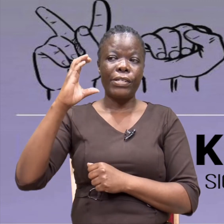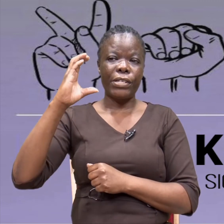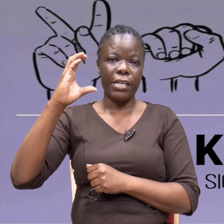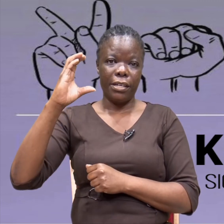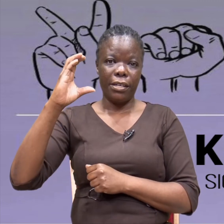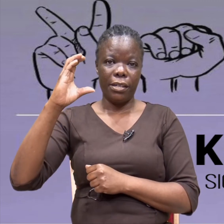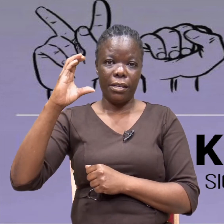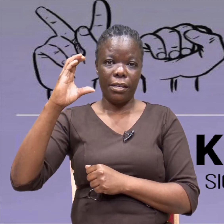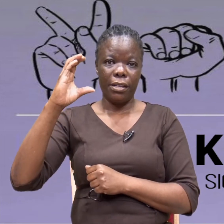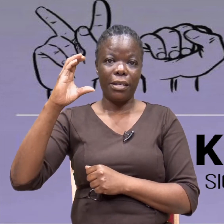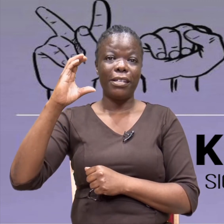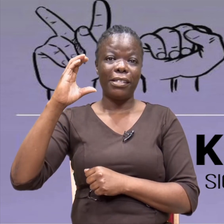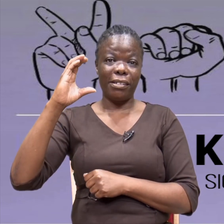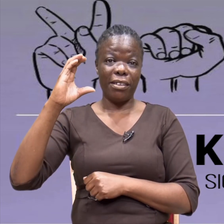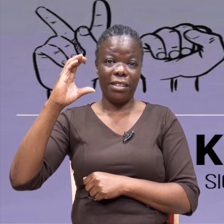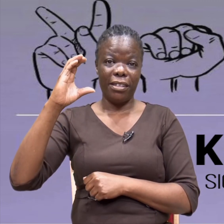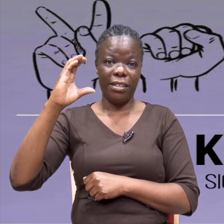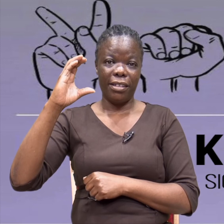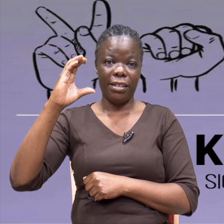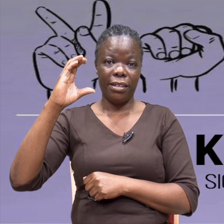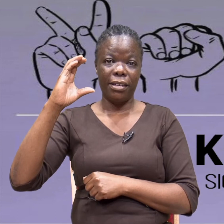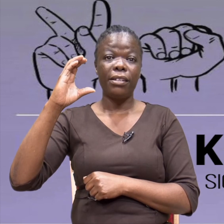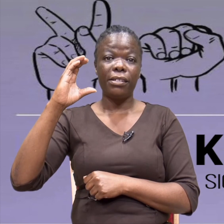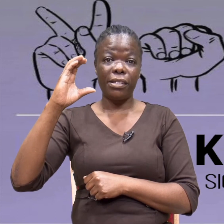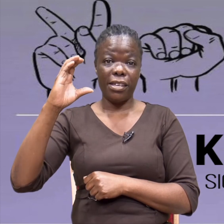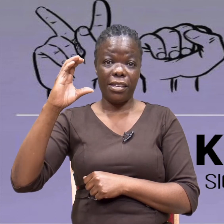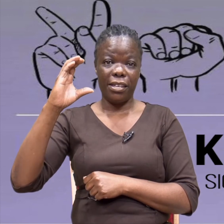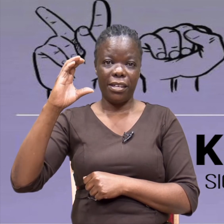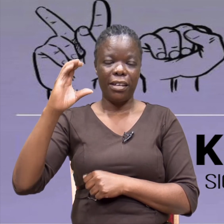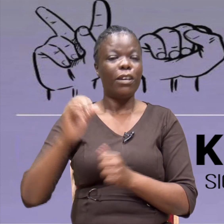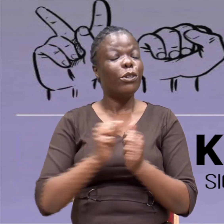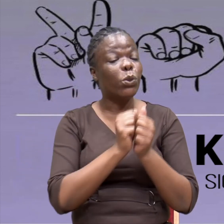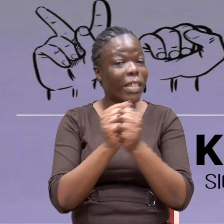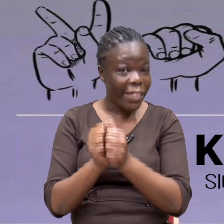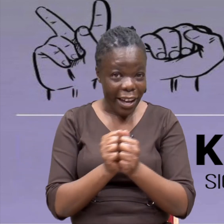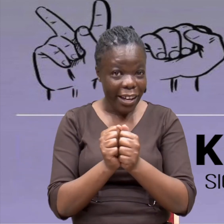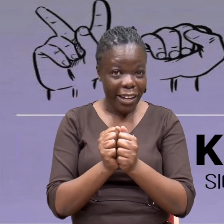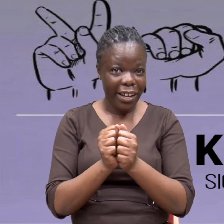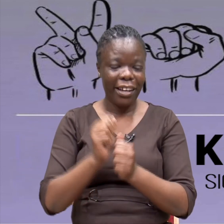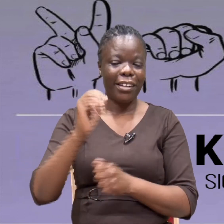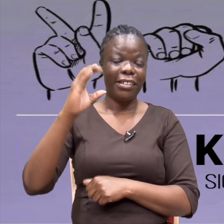C. C. C. Together.